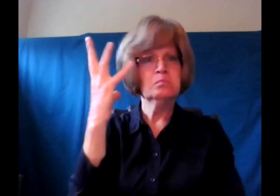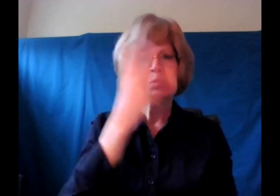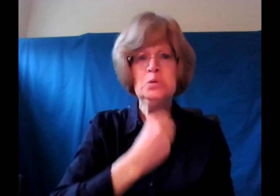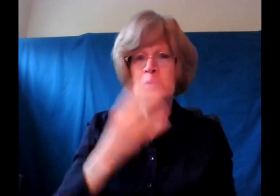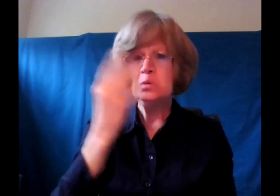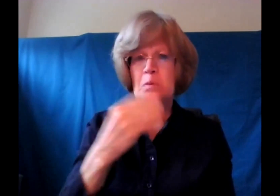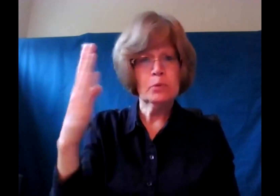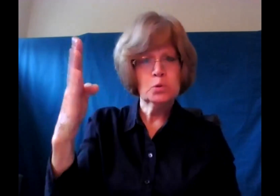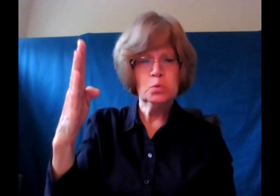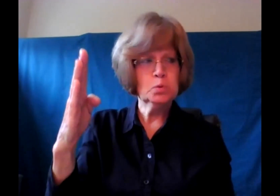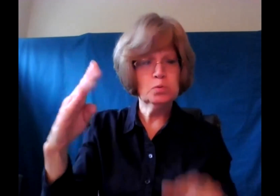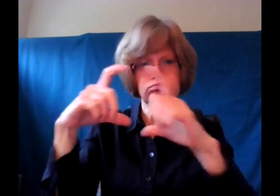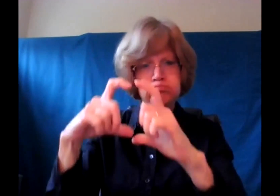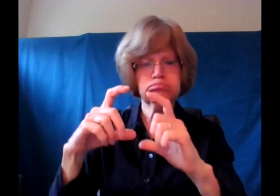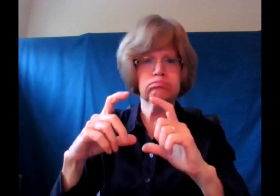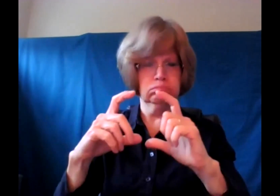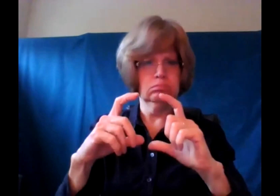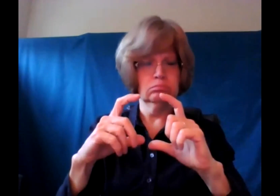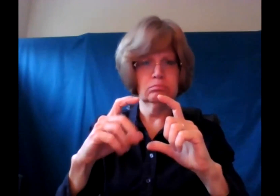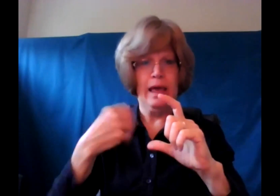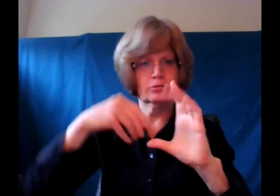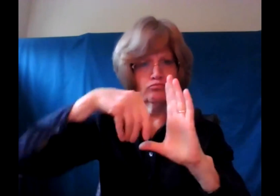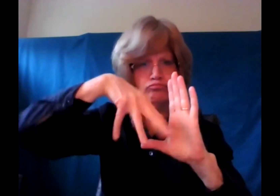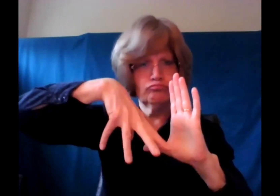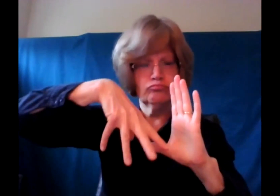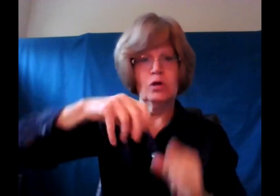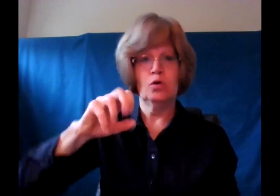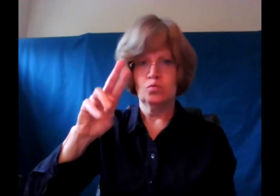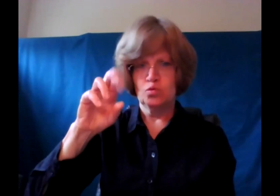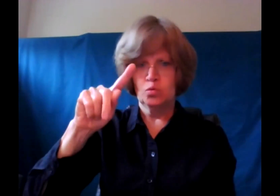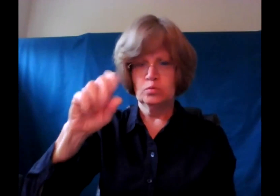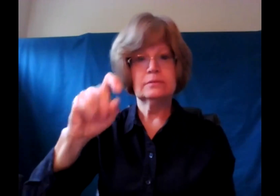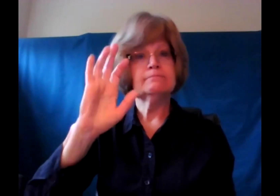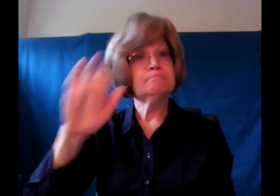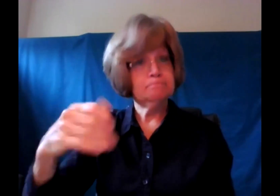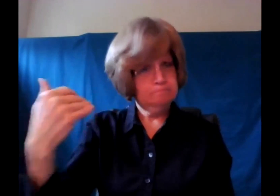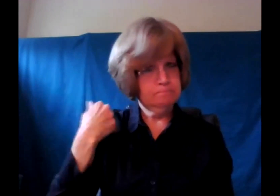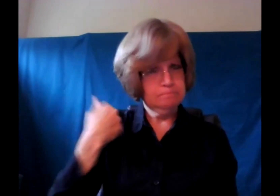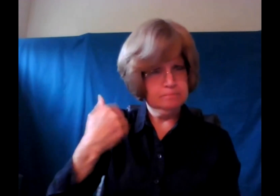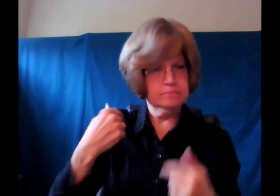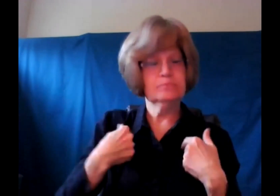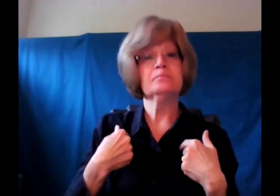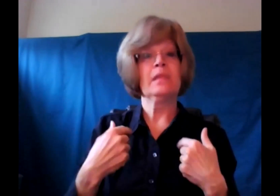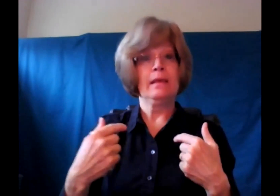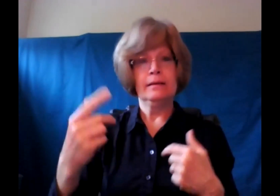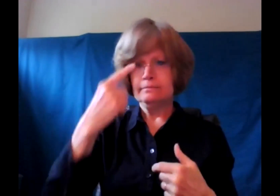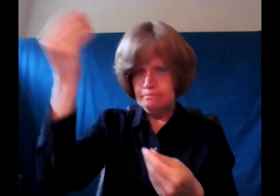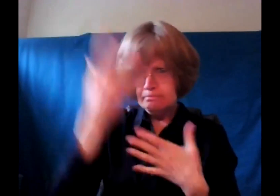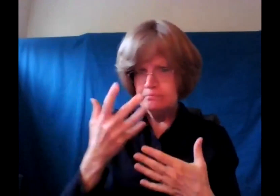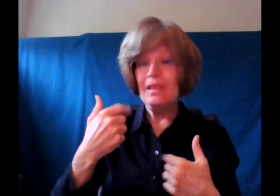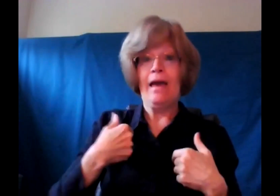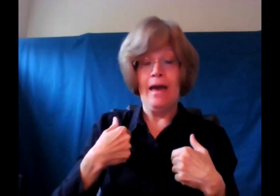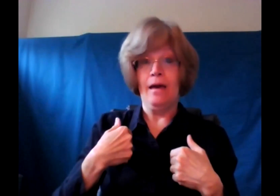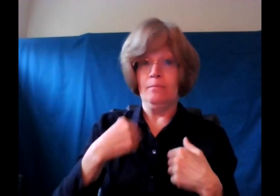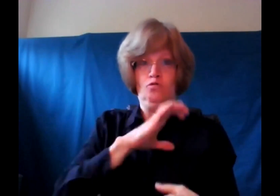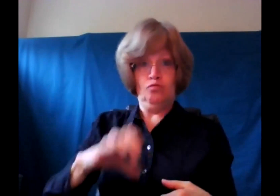Beautiful, beautiful blue and roots. So this tells me and reminds me that I am